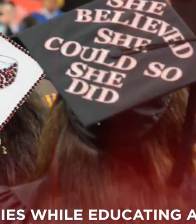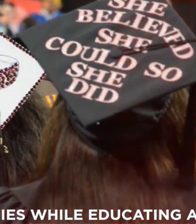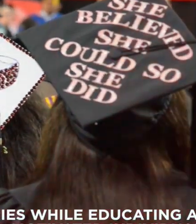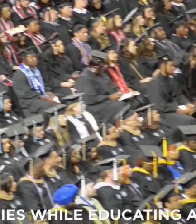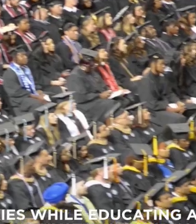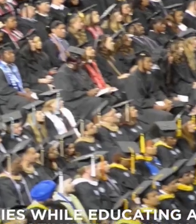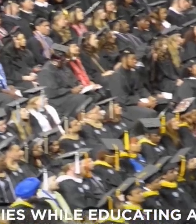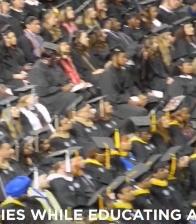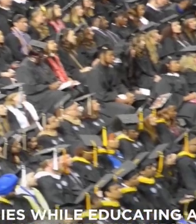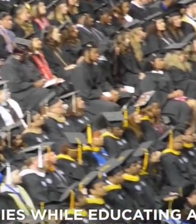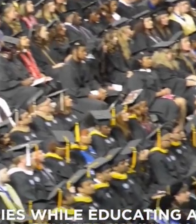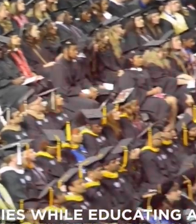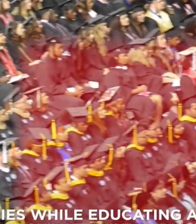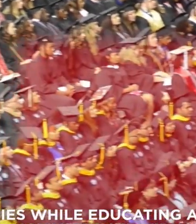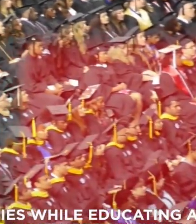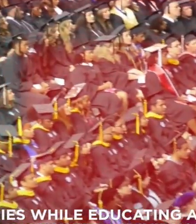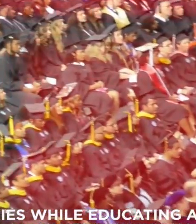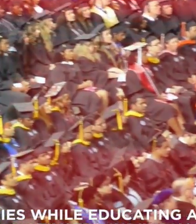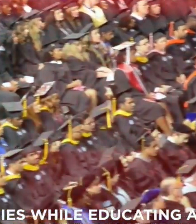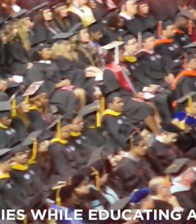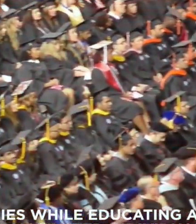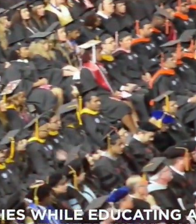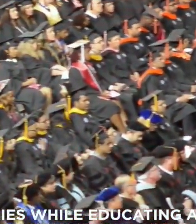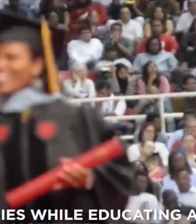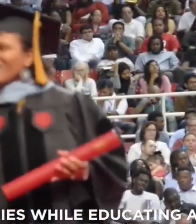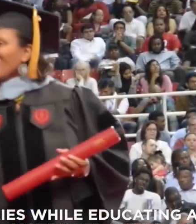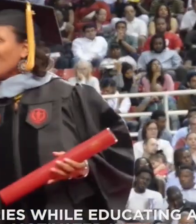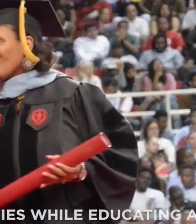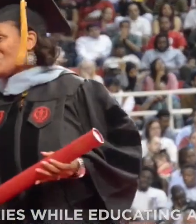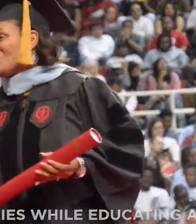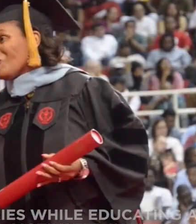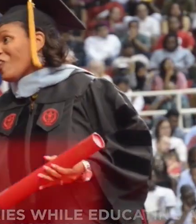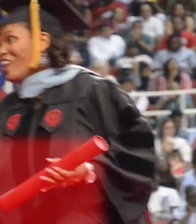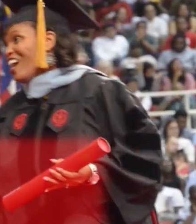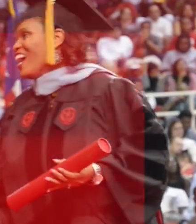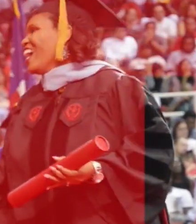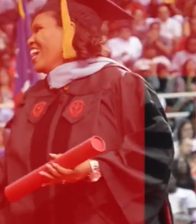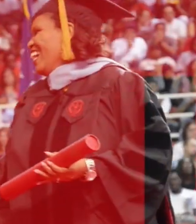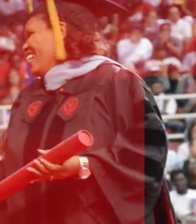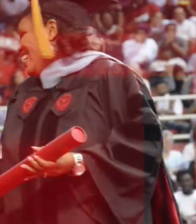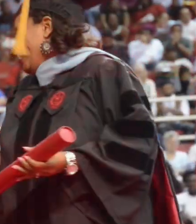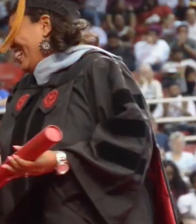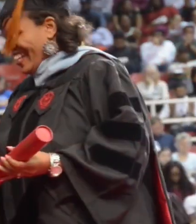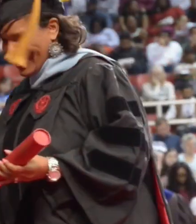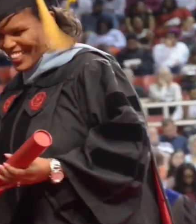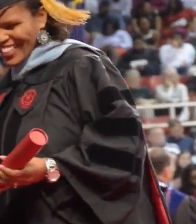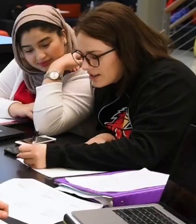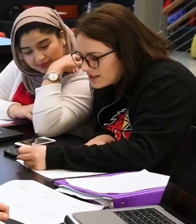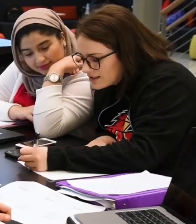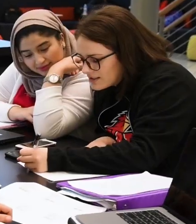and graduating highly trained, motivated individuals.